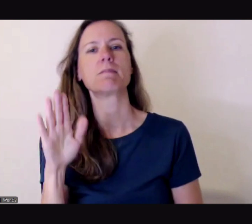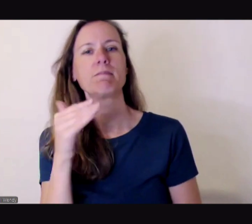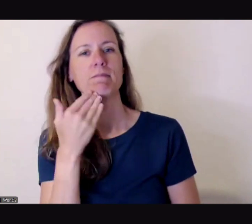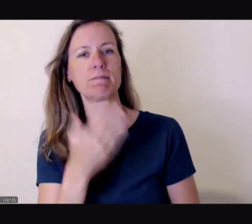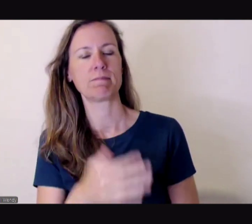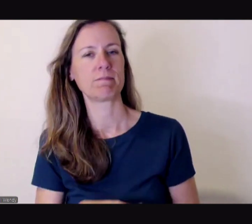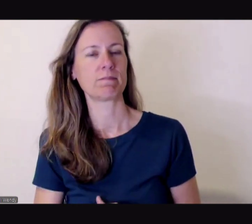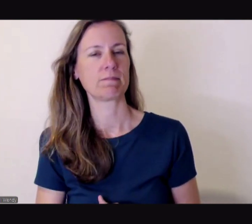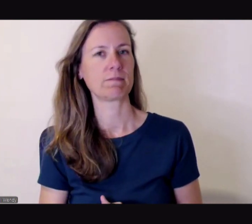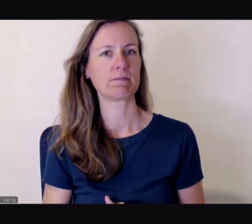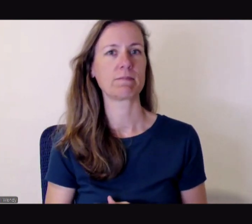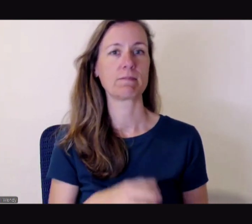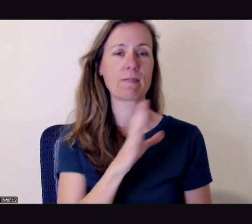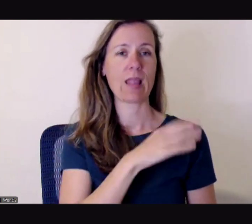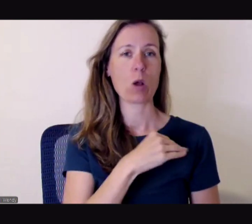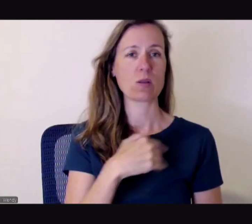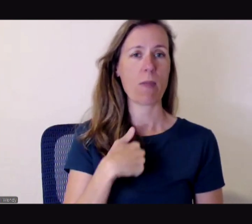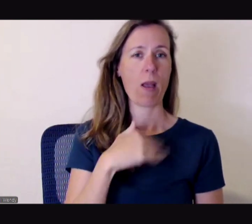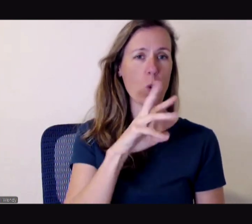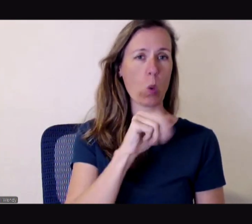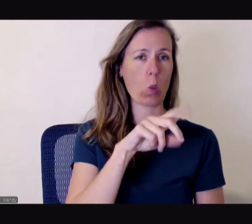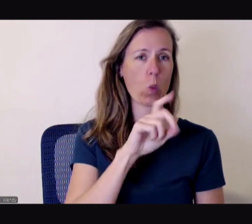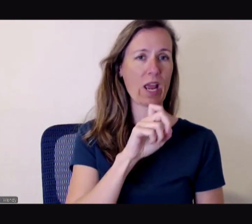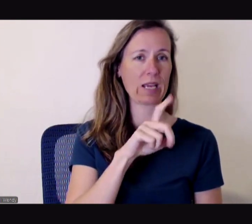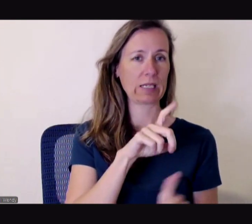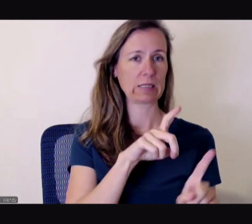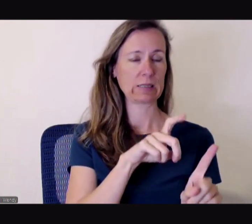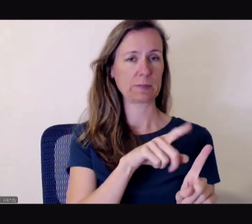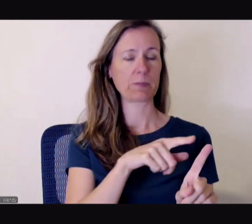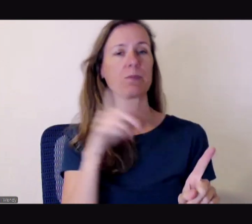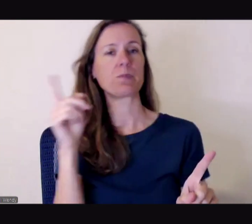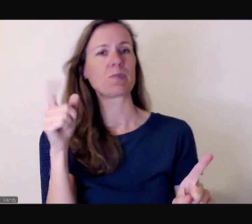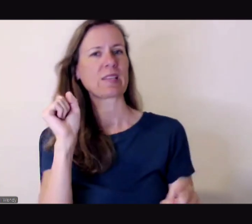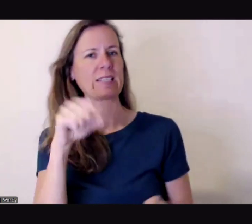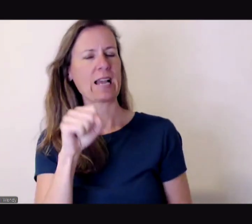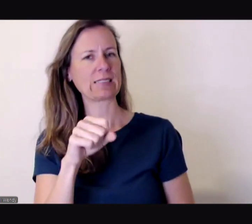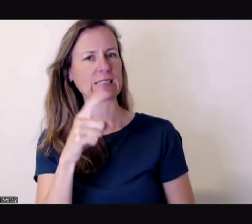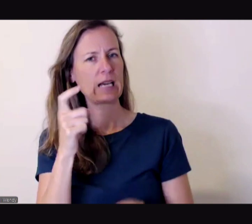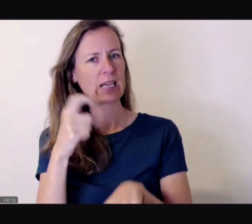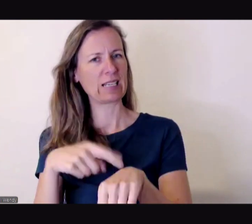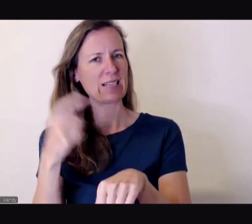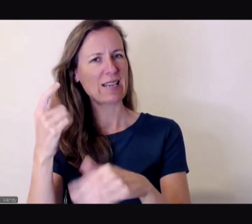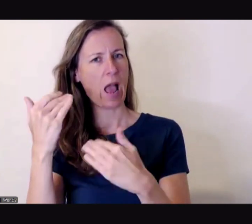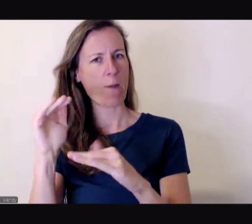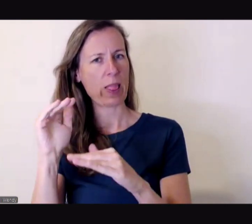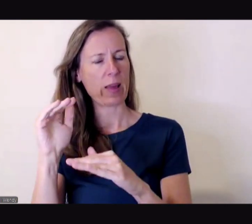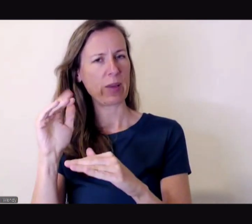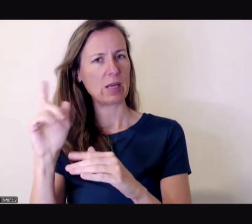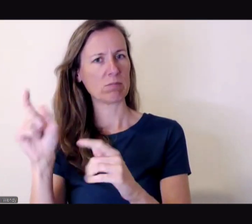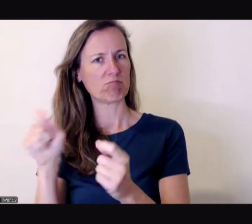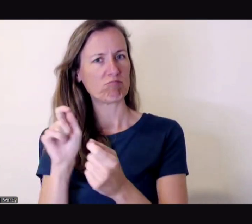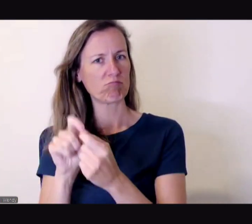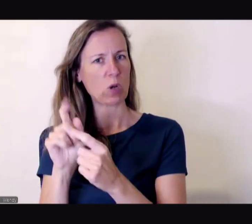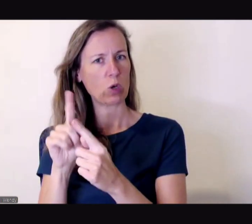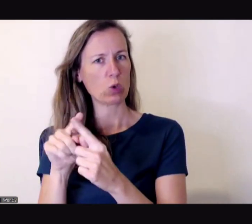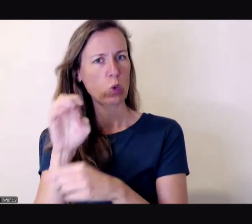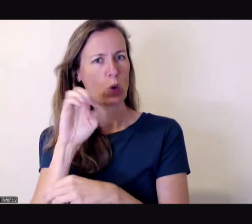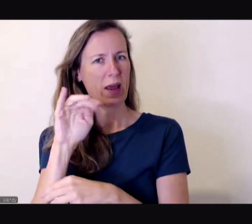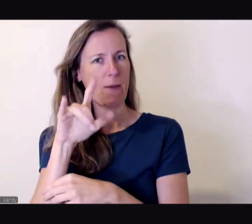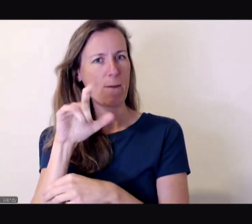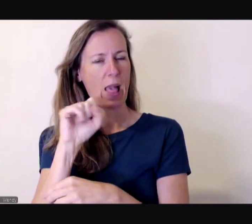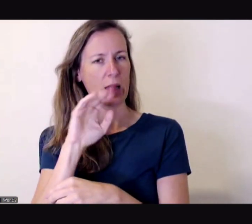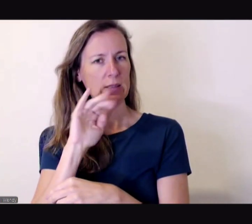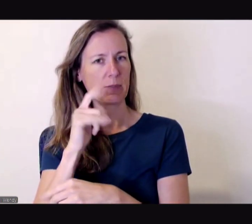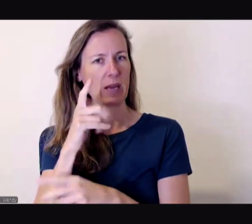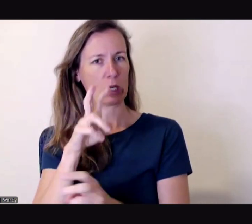Councilmember Wade. Yeah, is there a time limit regarding the email being transferred over? Is